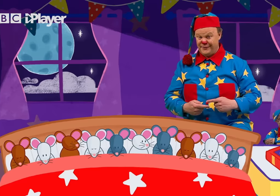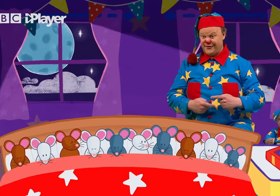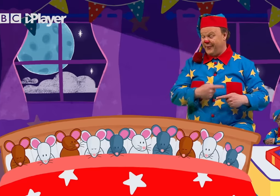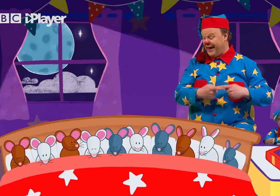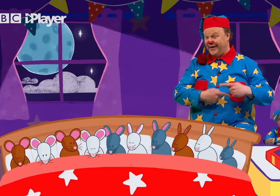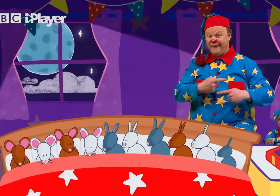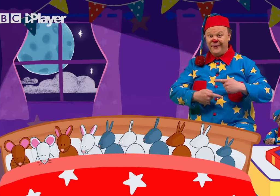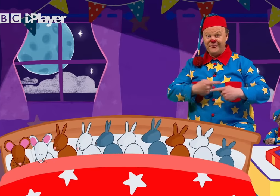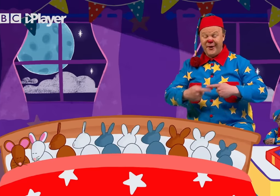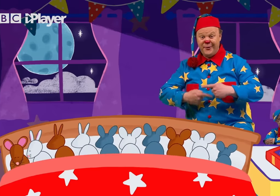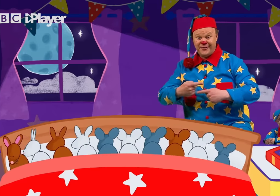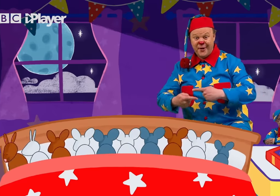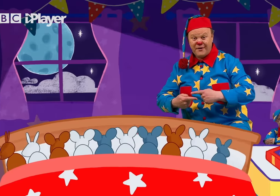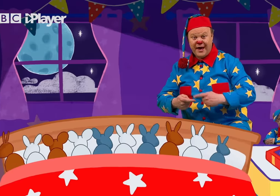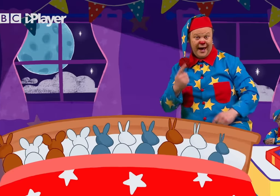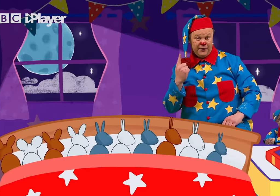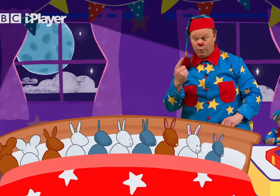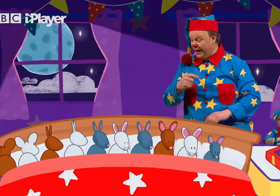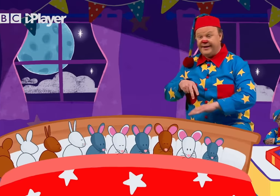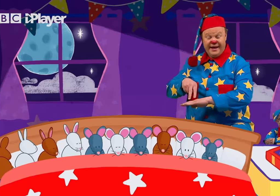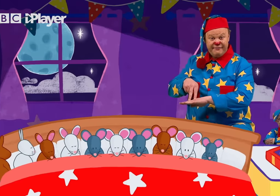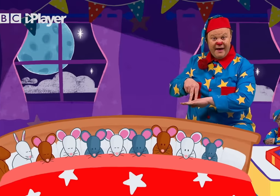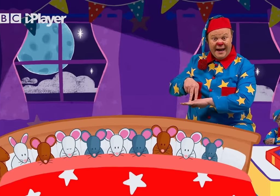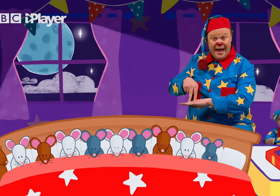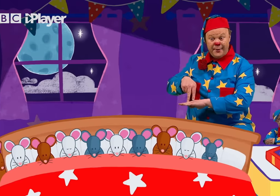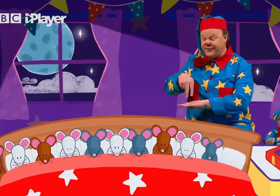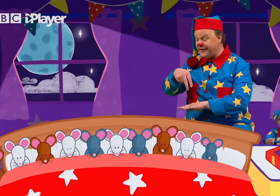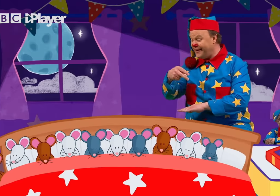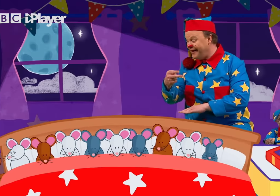So they all rolled over and one fell out.